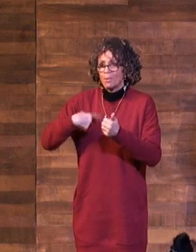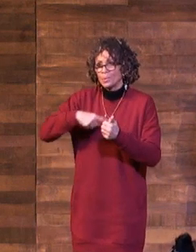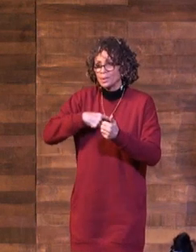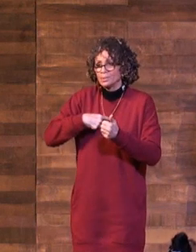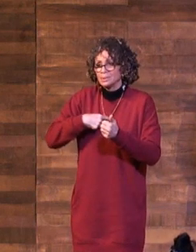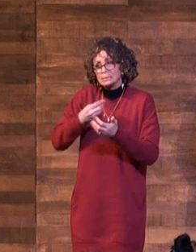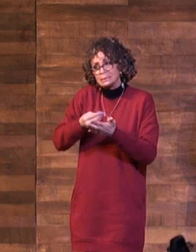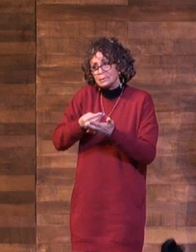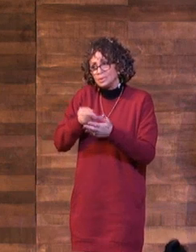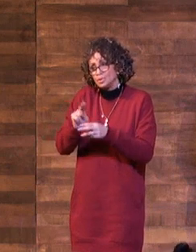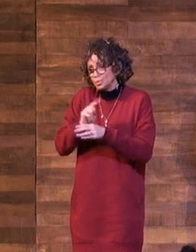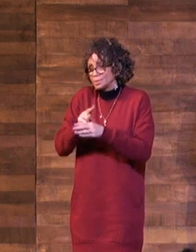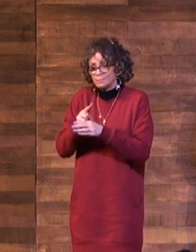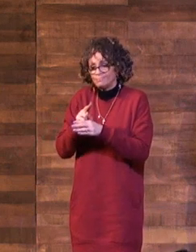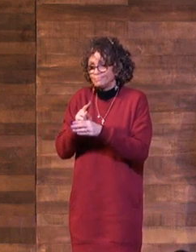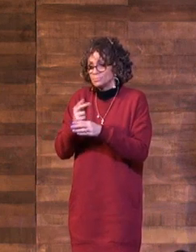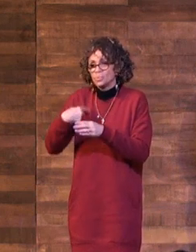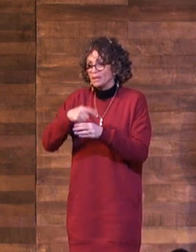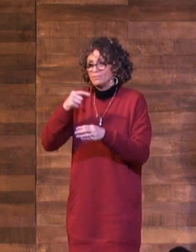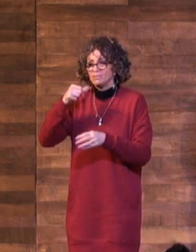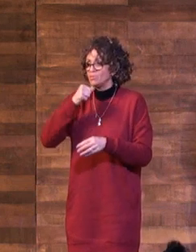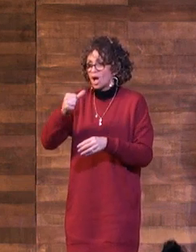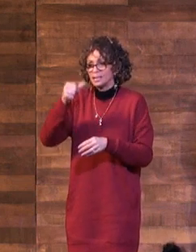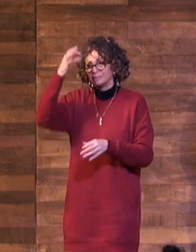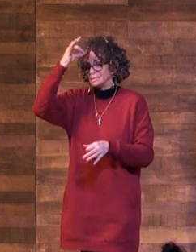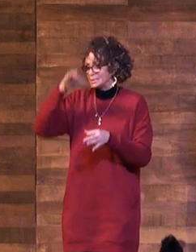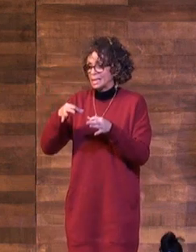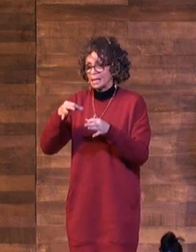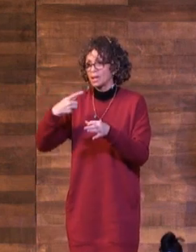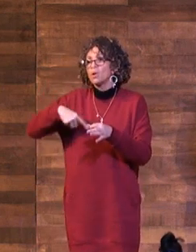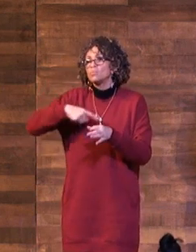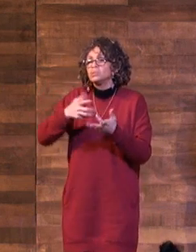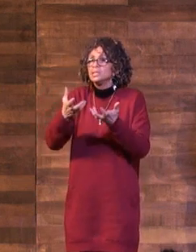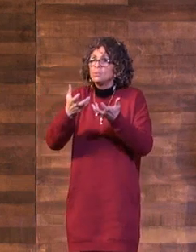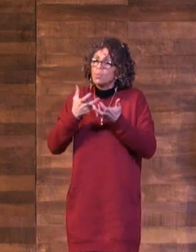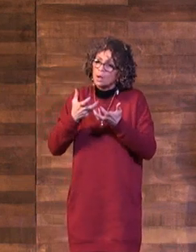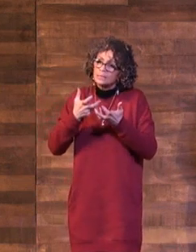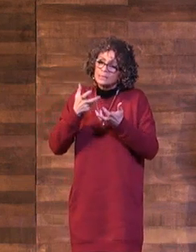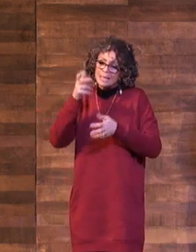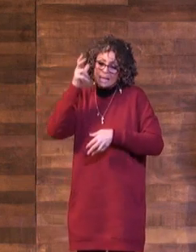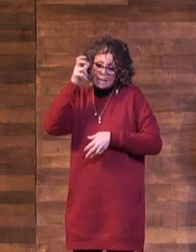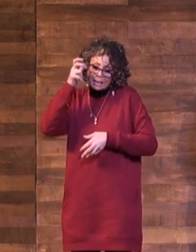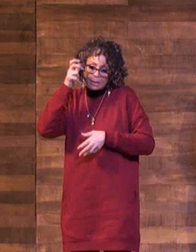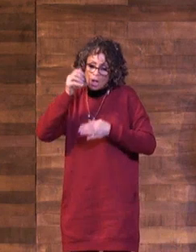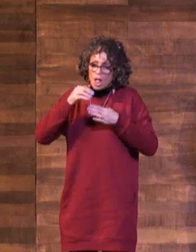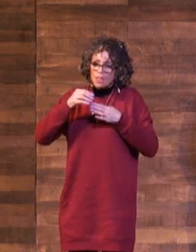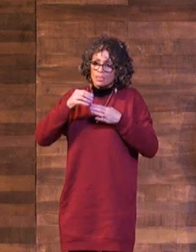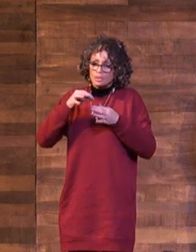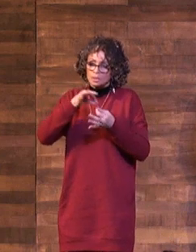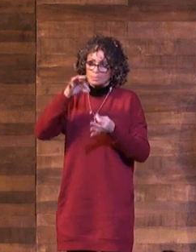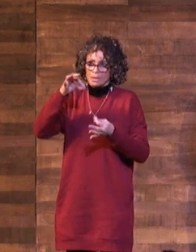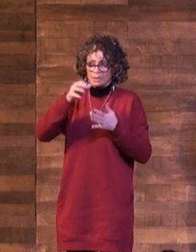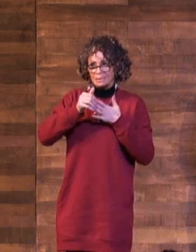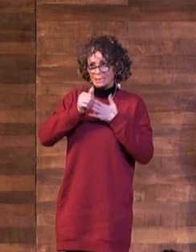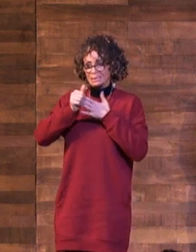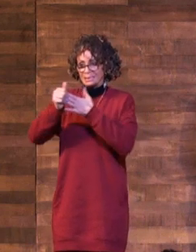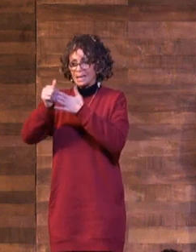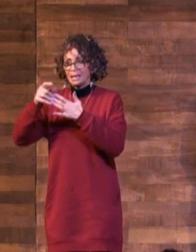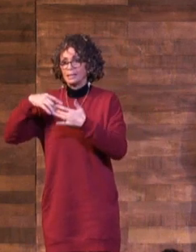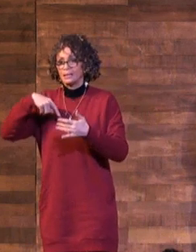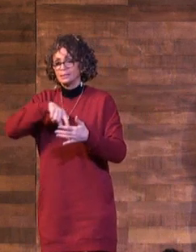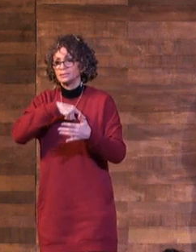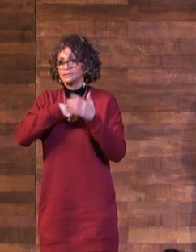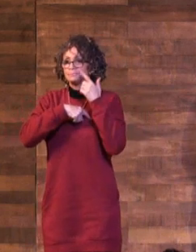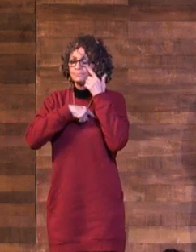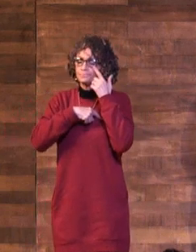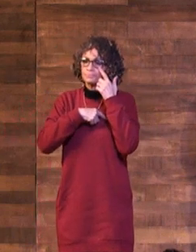determined. Instead, we want to hear what the Spirit may reveal to us in coming weeks and months. For the past